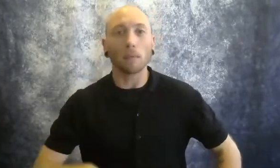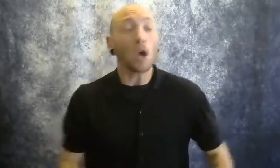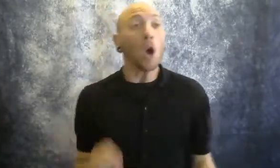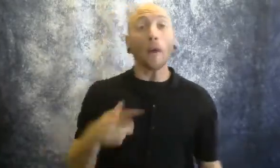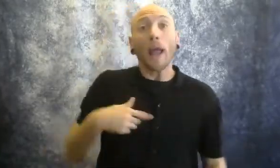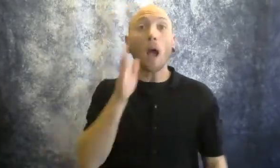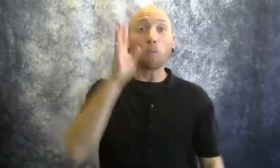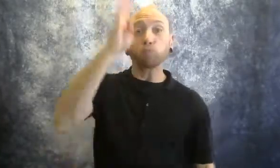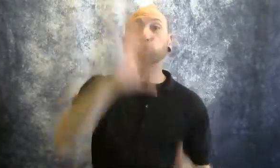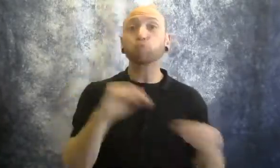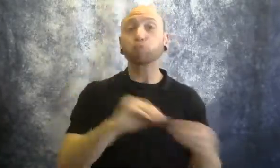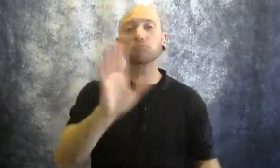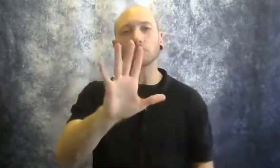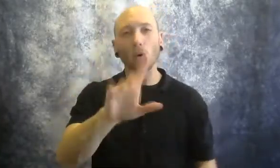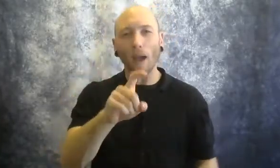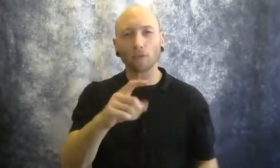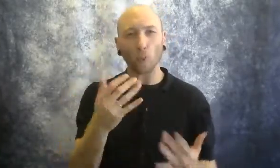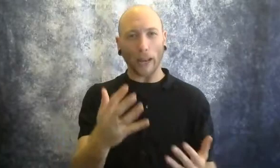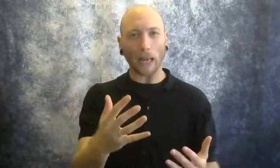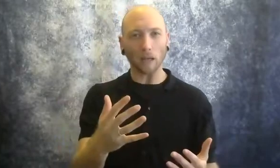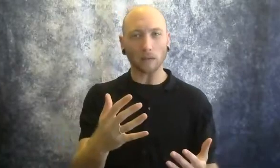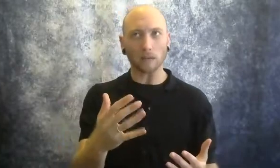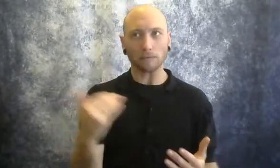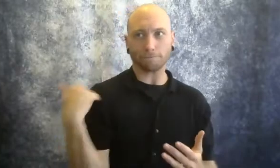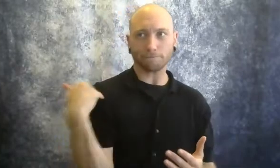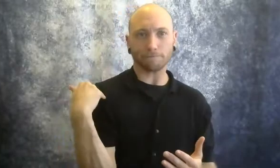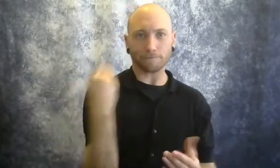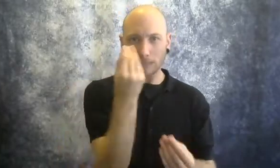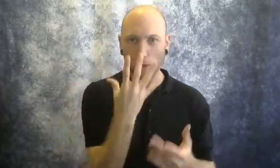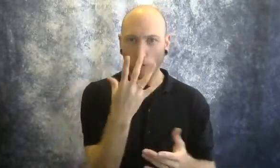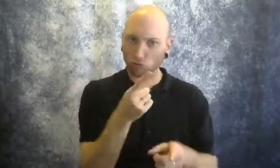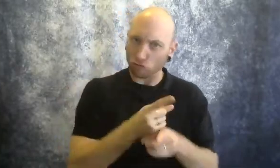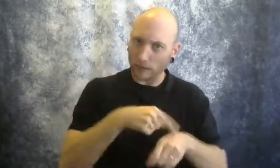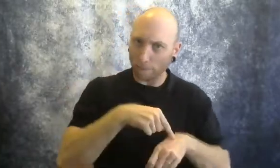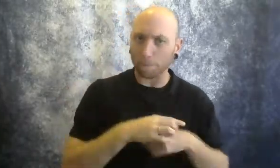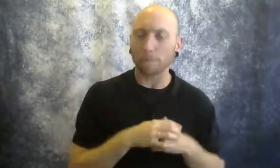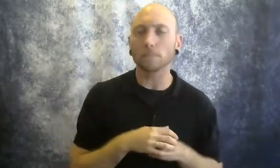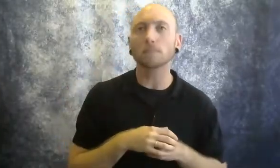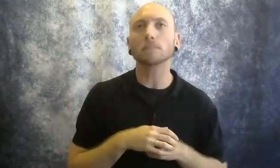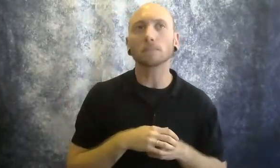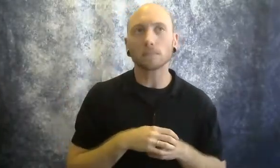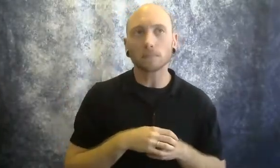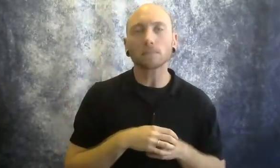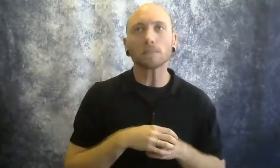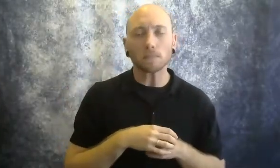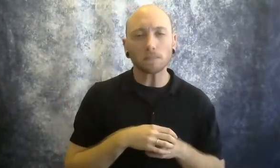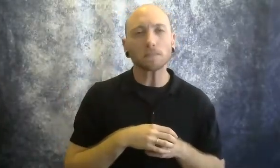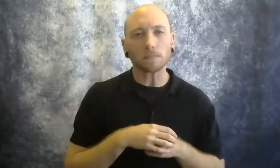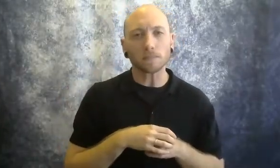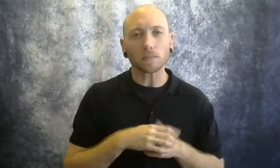are intuitive. I don't just make up my mind where I'm going to make an amend or not. Okay, I have to wait for that nudge, and so